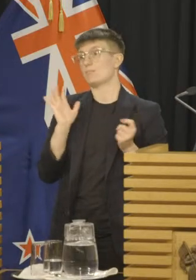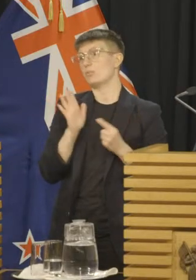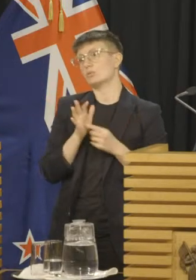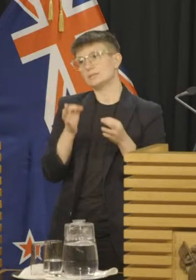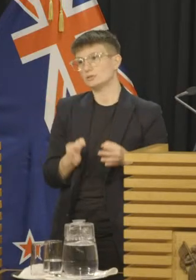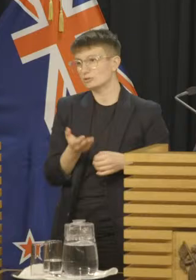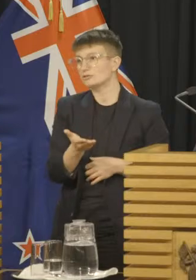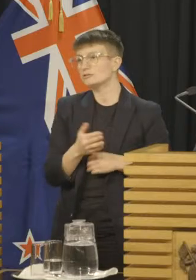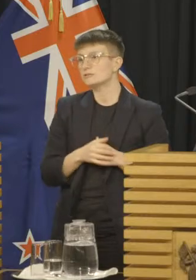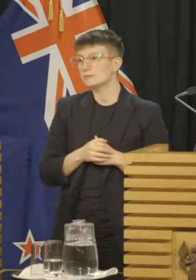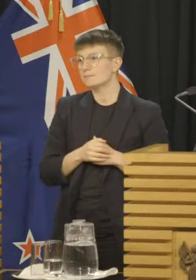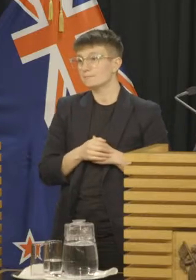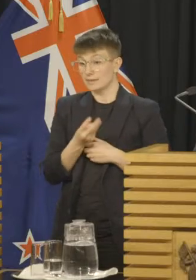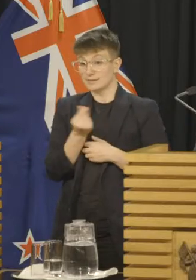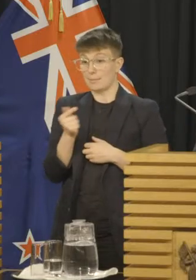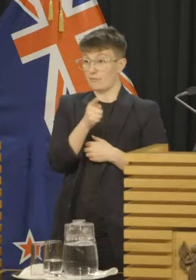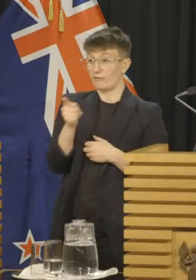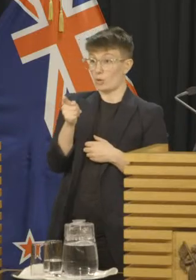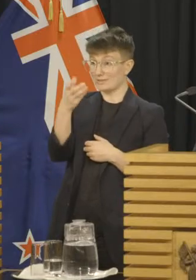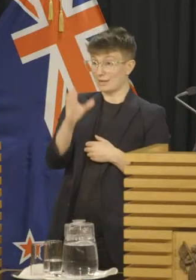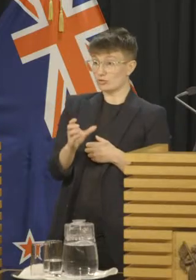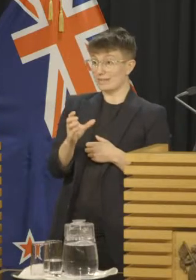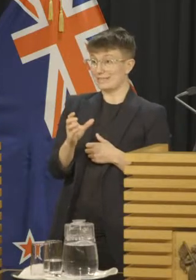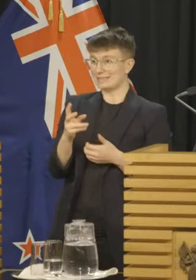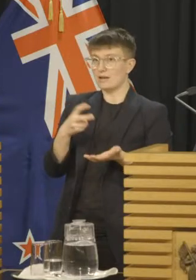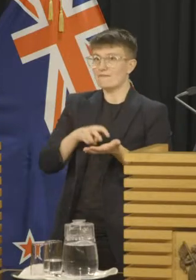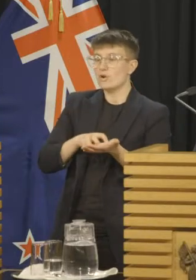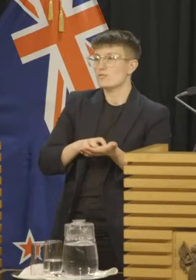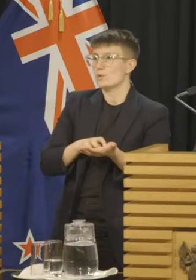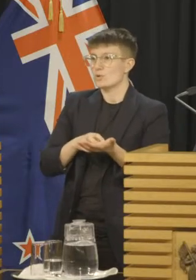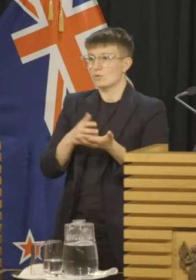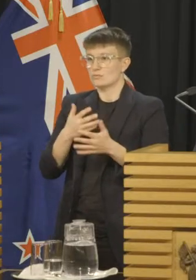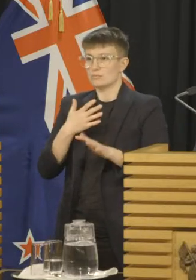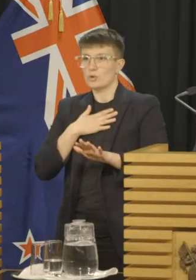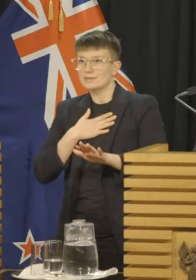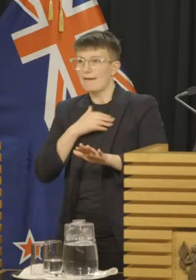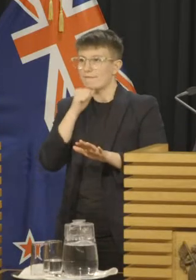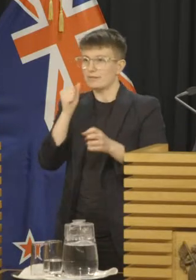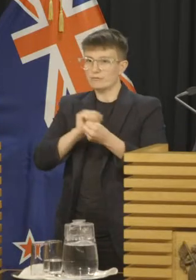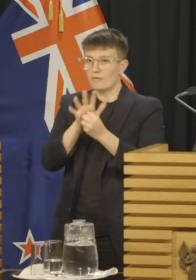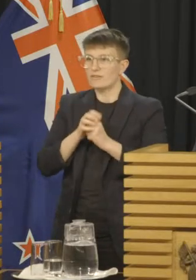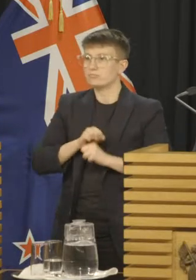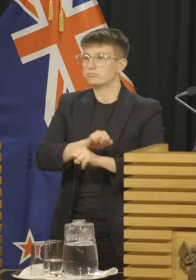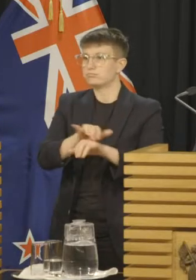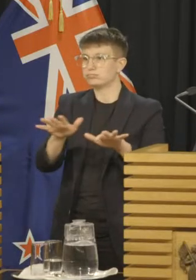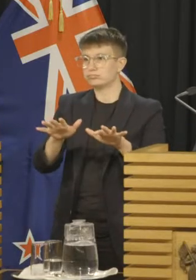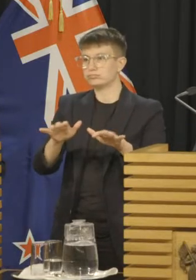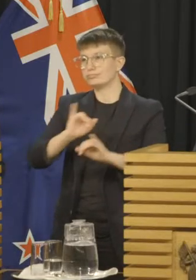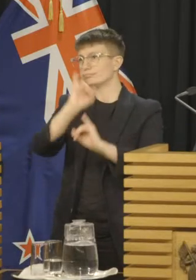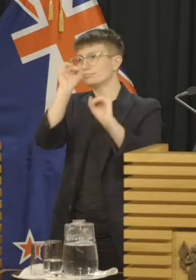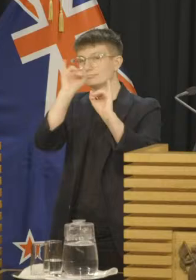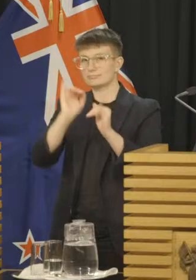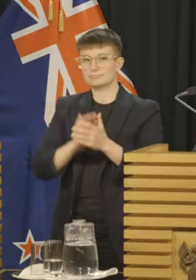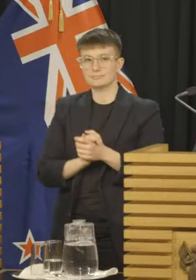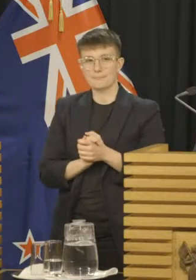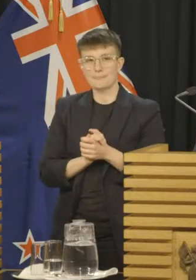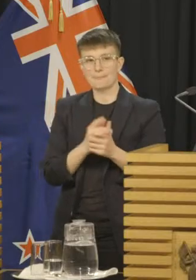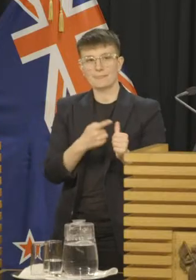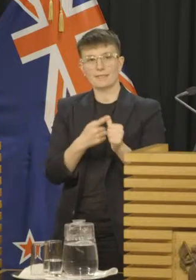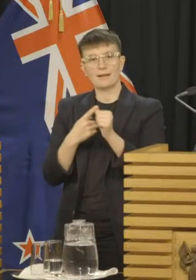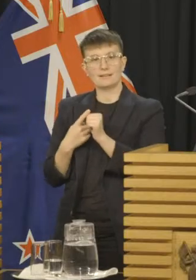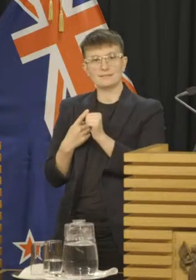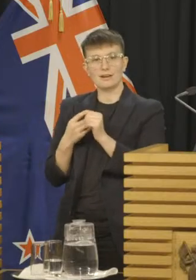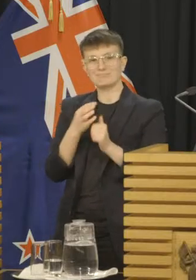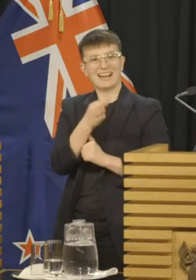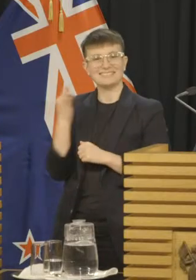have particular vulnerabilities. We do not want to be responsible for anything going wrong. Happy birthday for yesterday. Oh, thank you. Why do I feel like